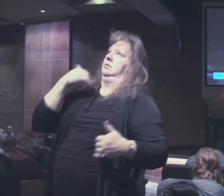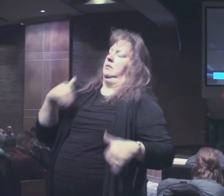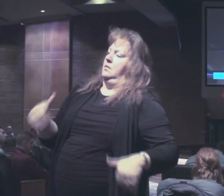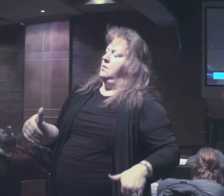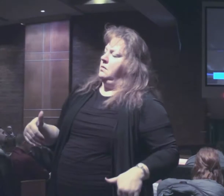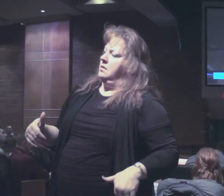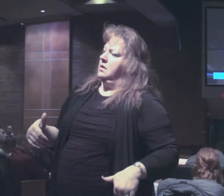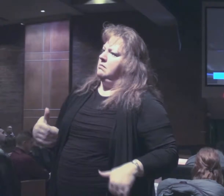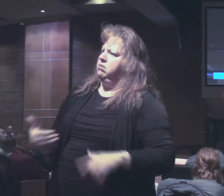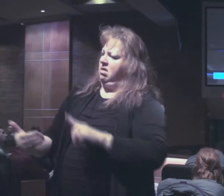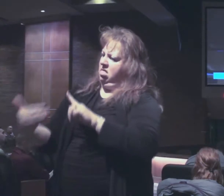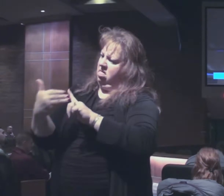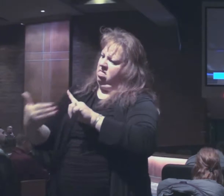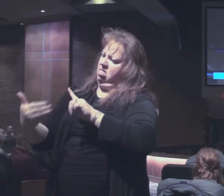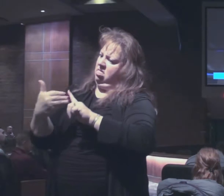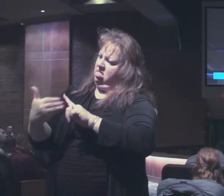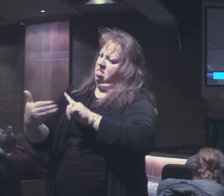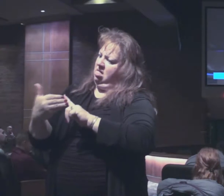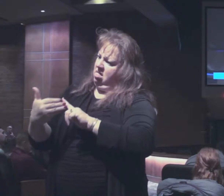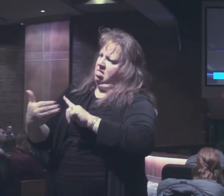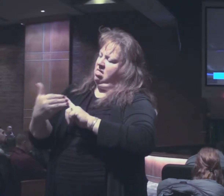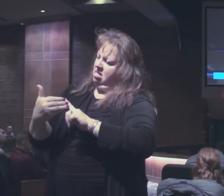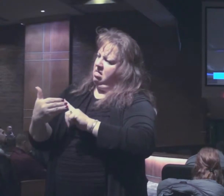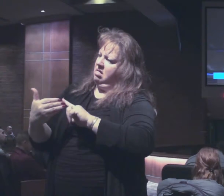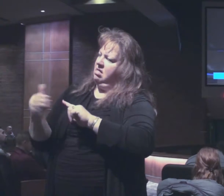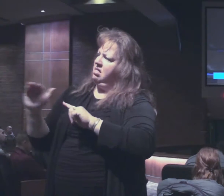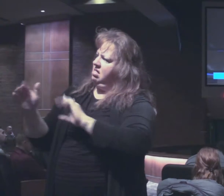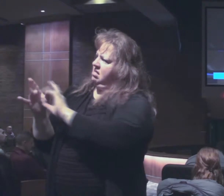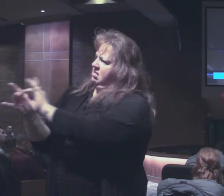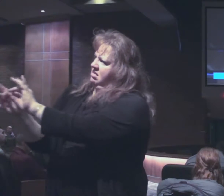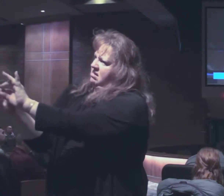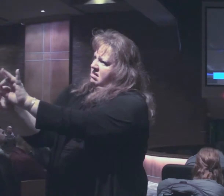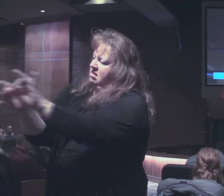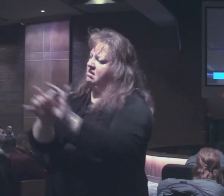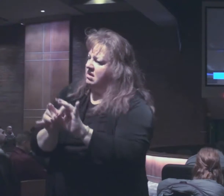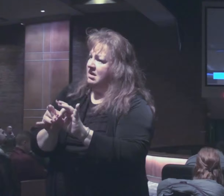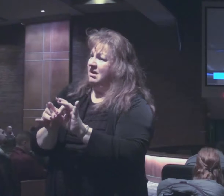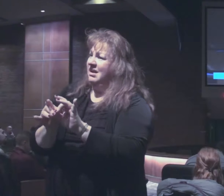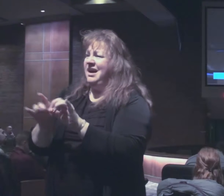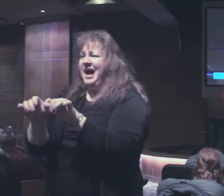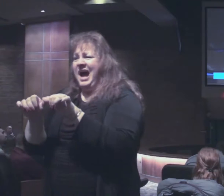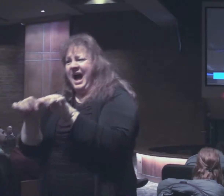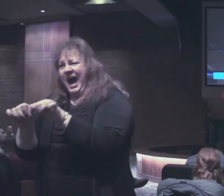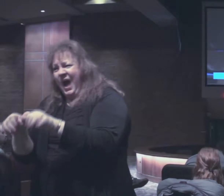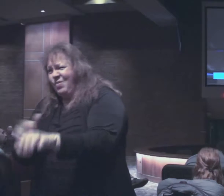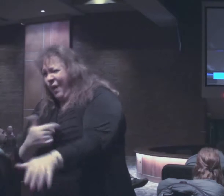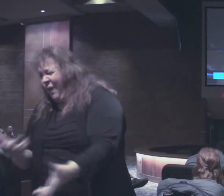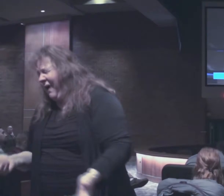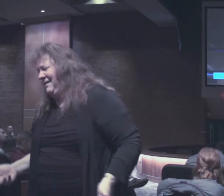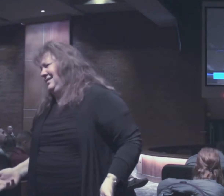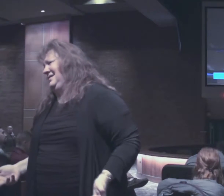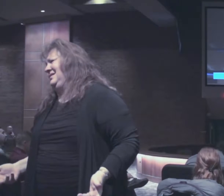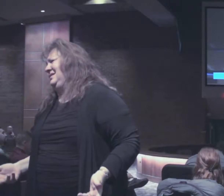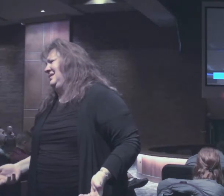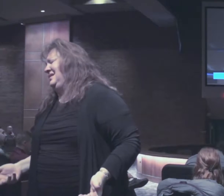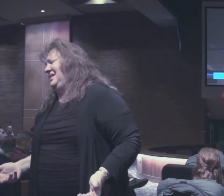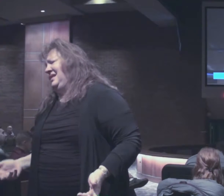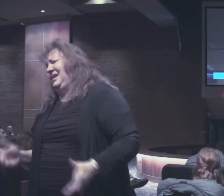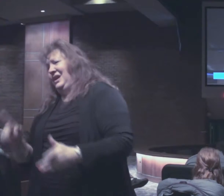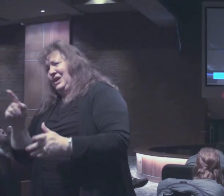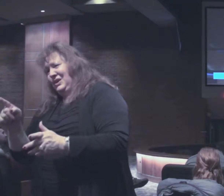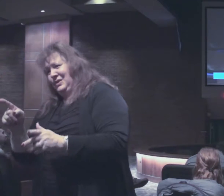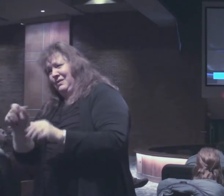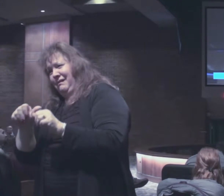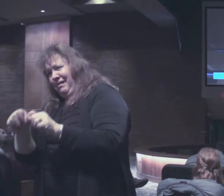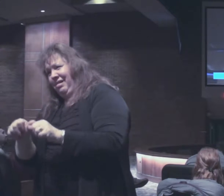this relentless, slanderous attacks, how long will this persist, O sons of men? How long will